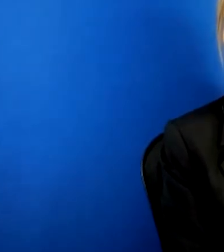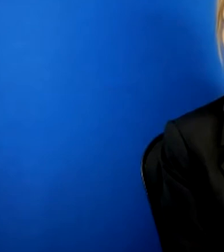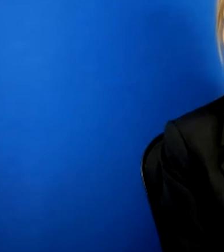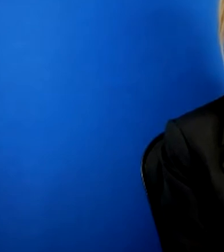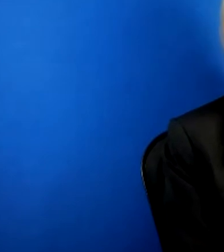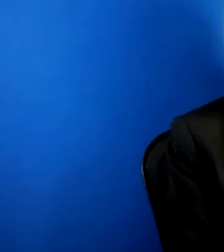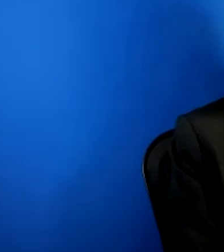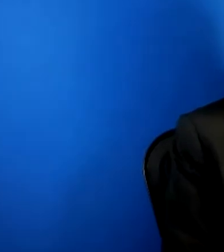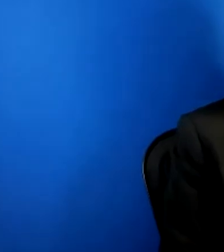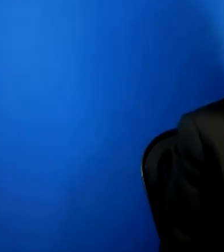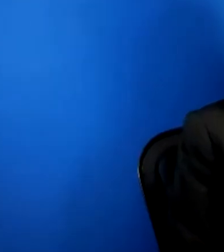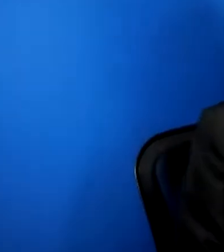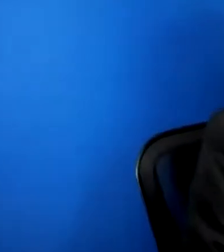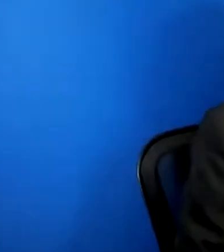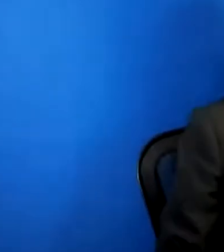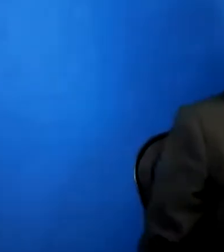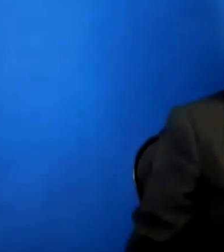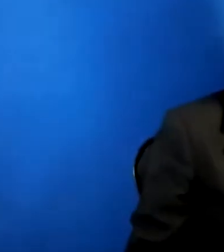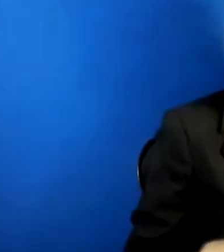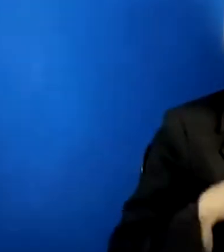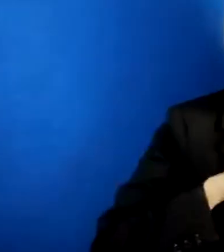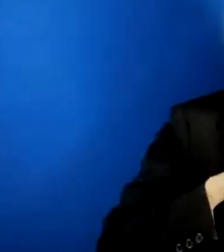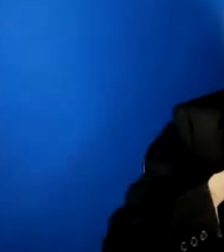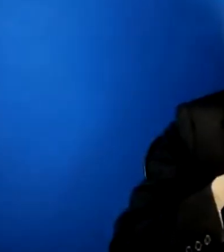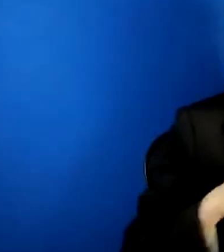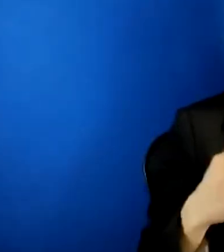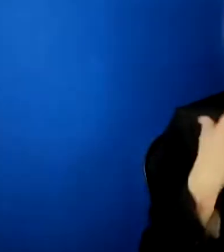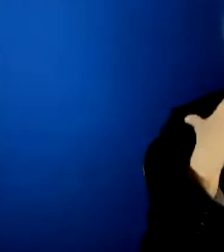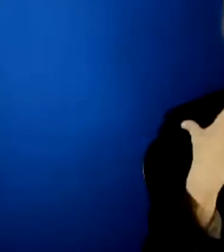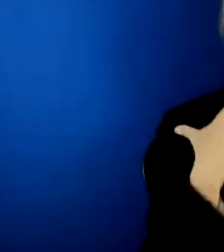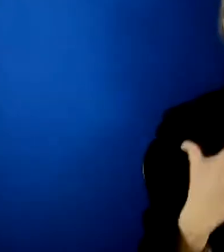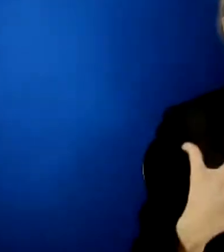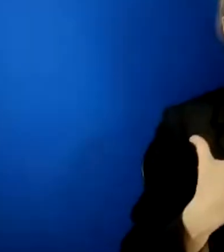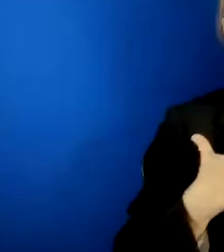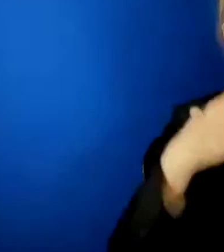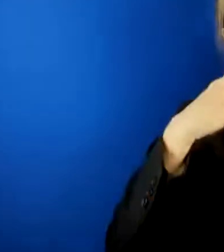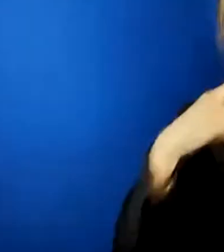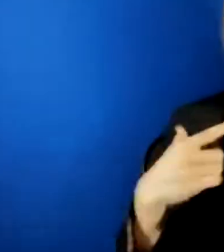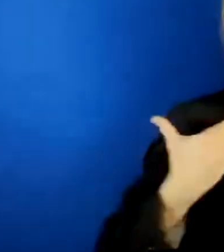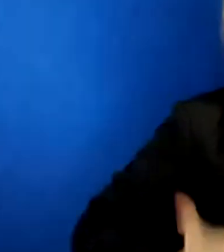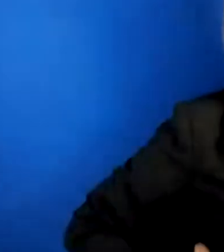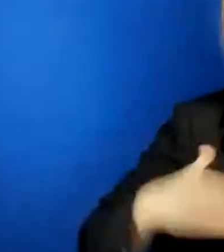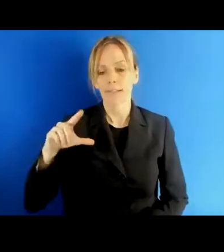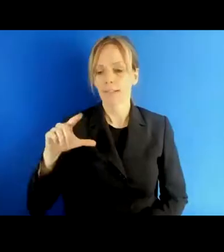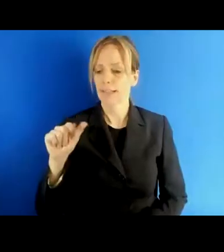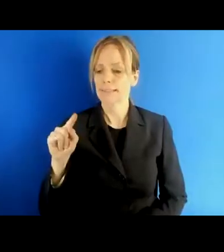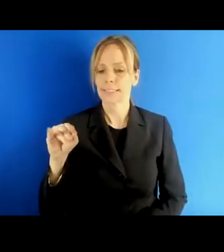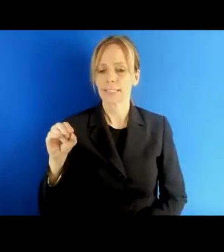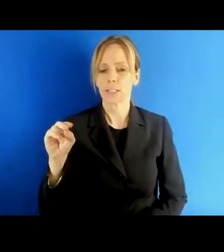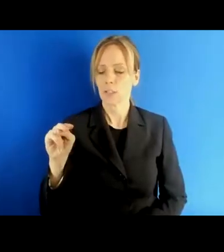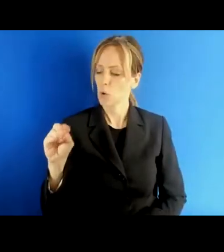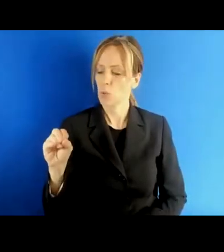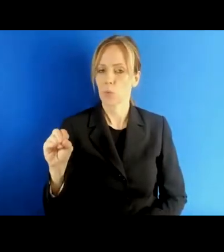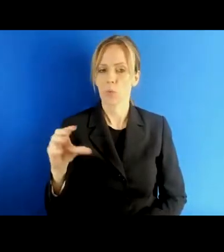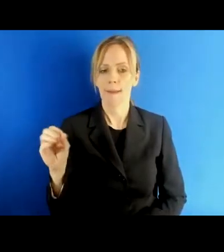So I think being Latino and being disabled